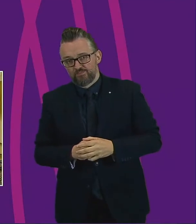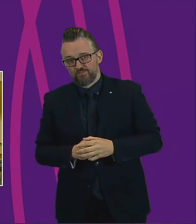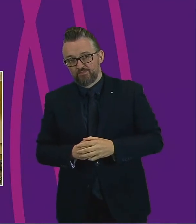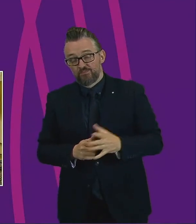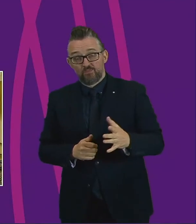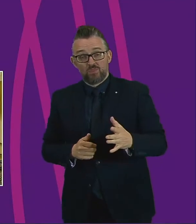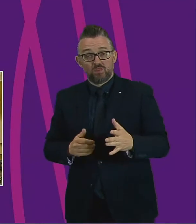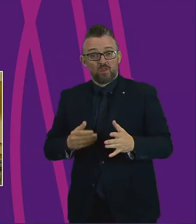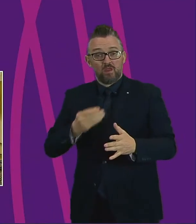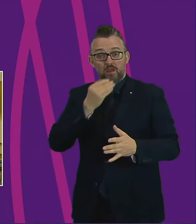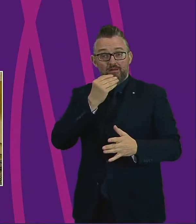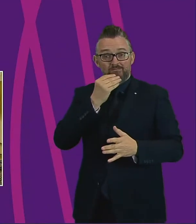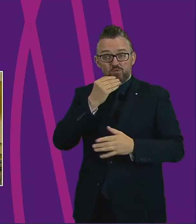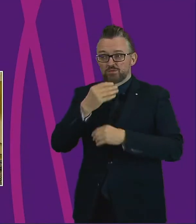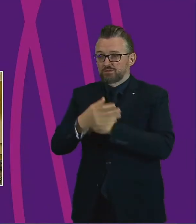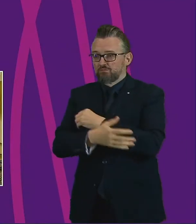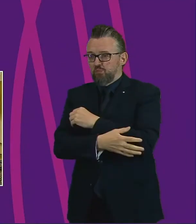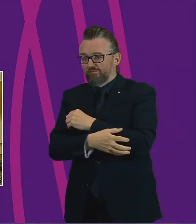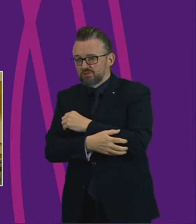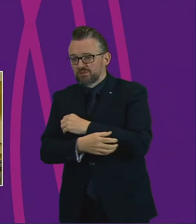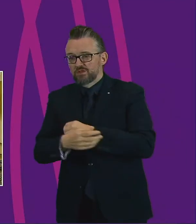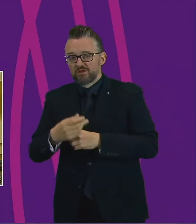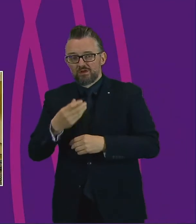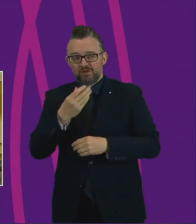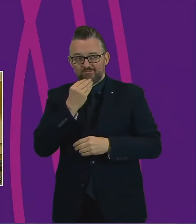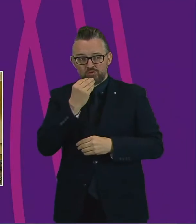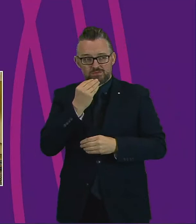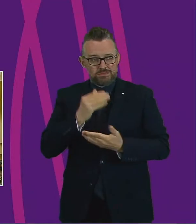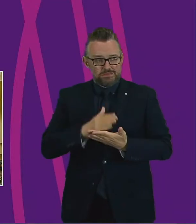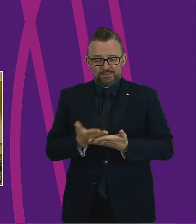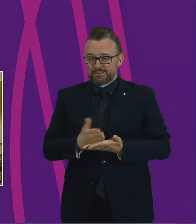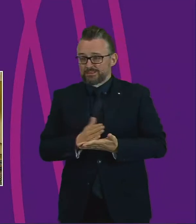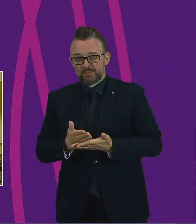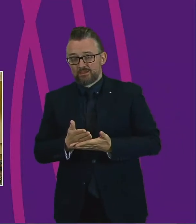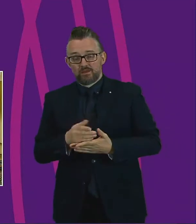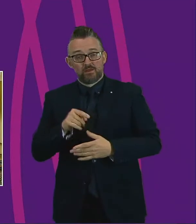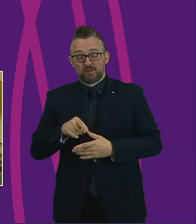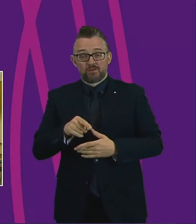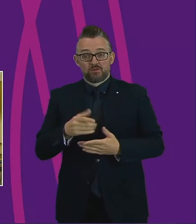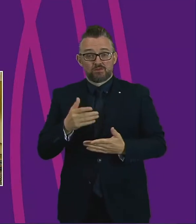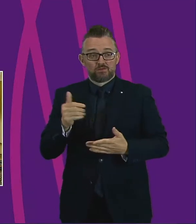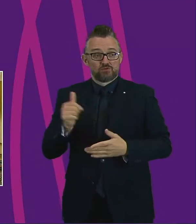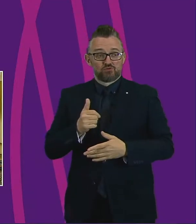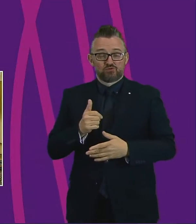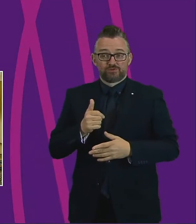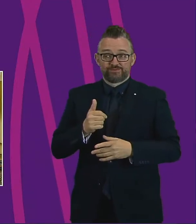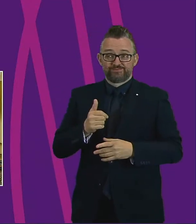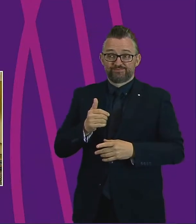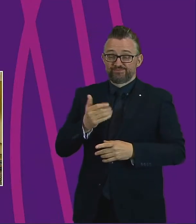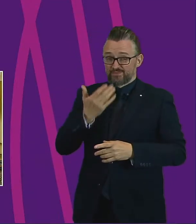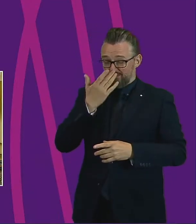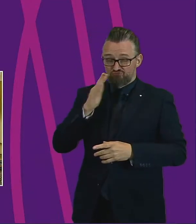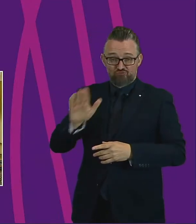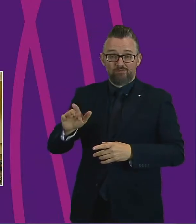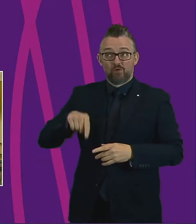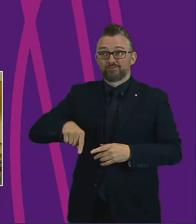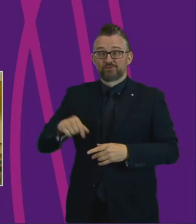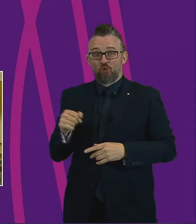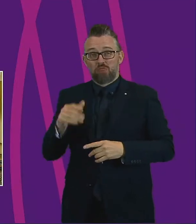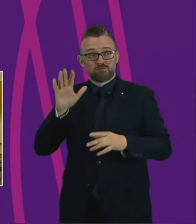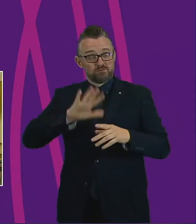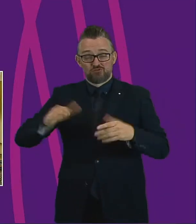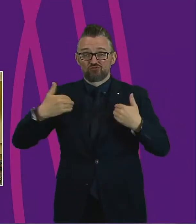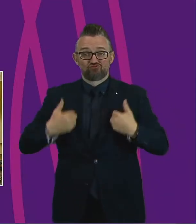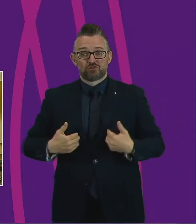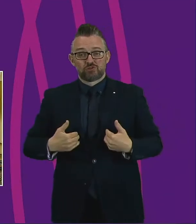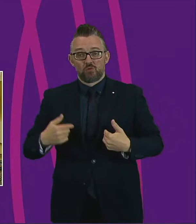Food poverty, food insecurity is something that should always shame a country as rich as ours, and we have to deal with